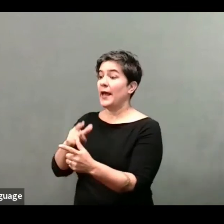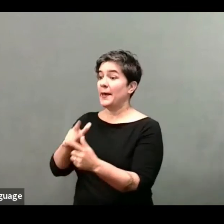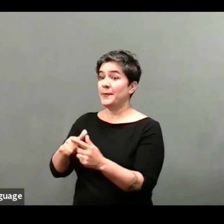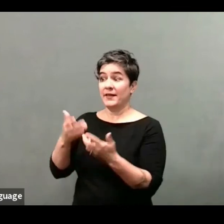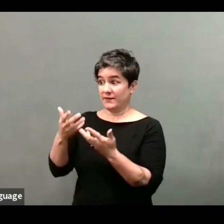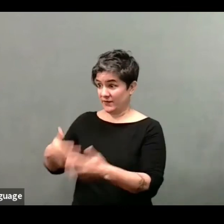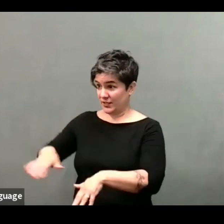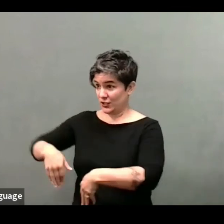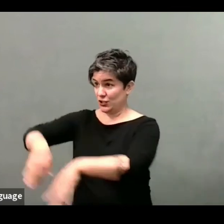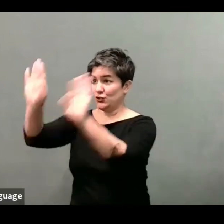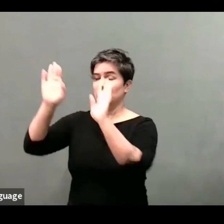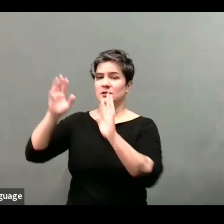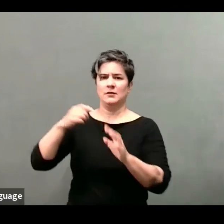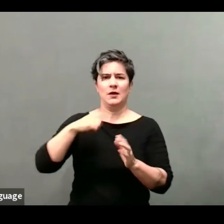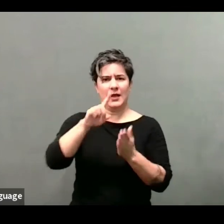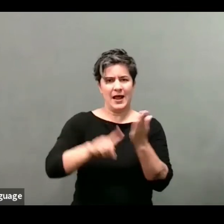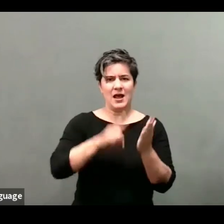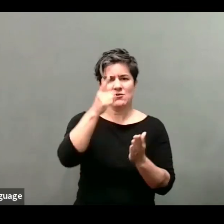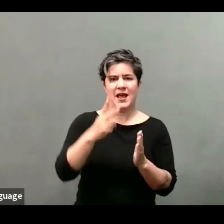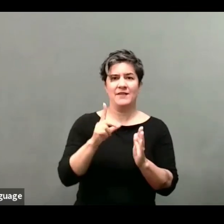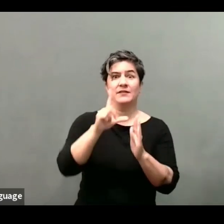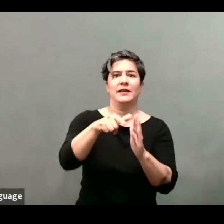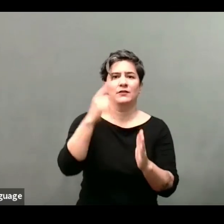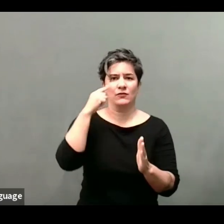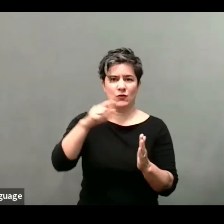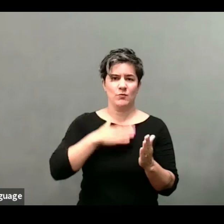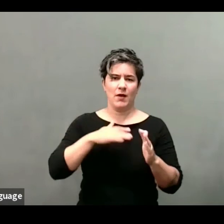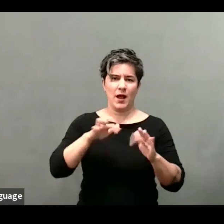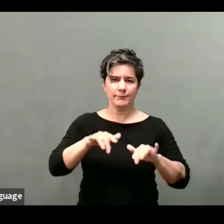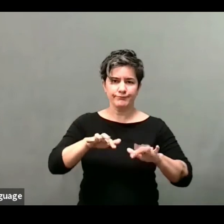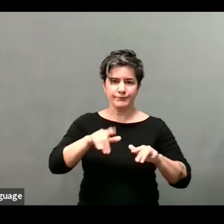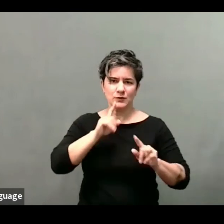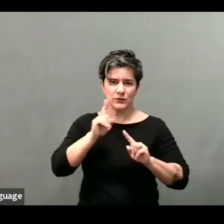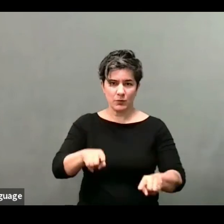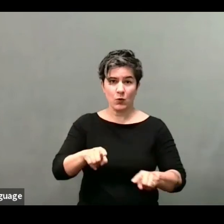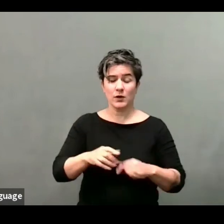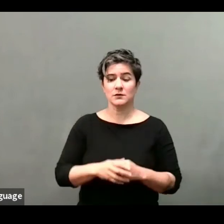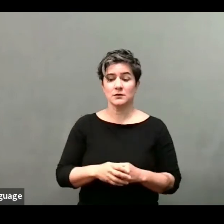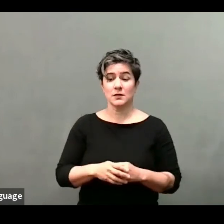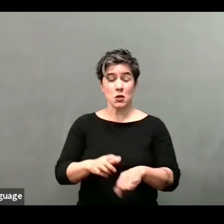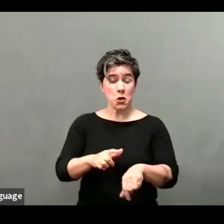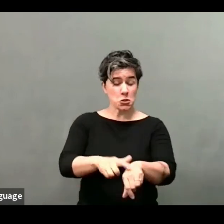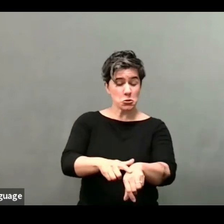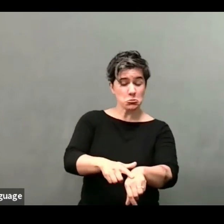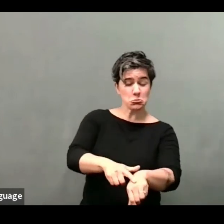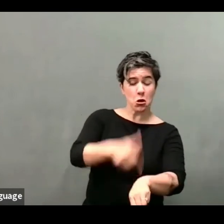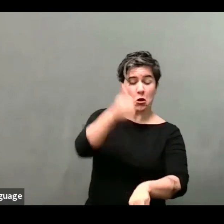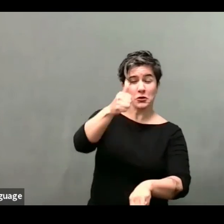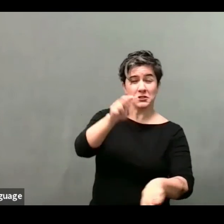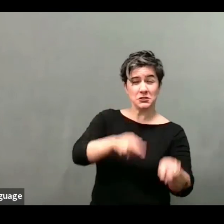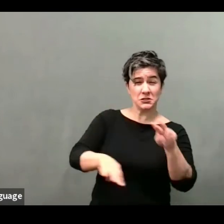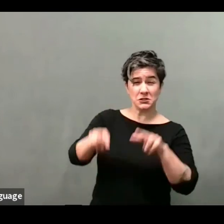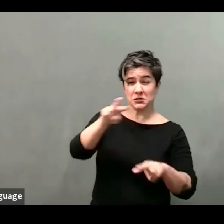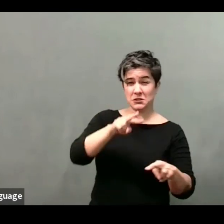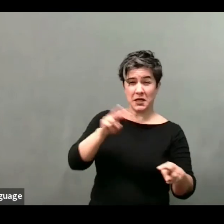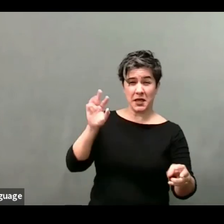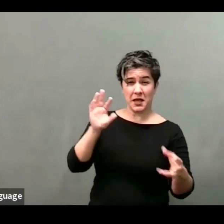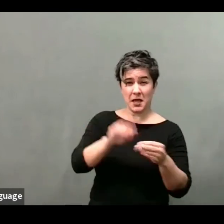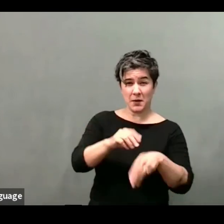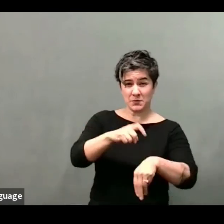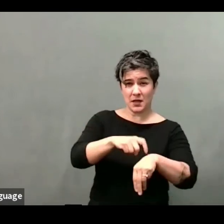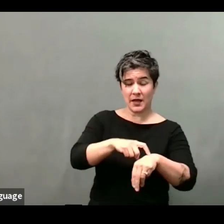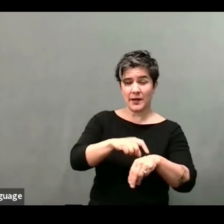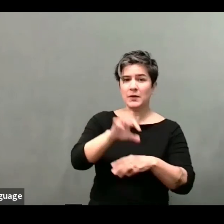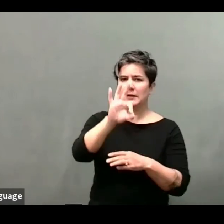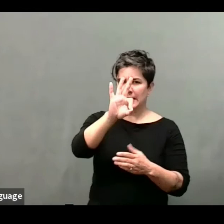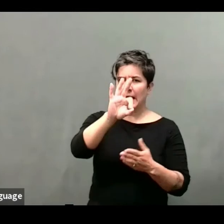get her out the door. The lengthiest exam I've ever done personally was 9 hours. And it would have gone longer if I hadn't had a trainee with